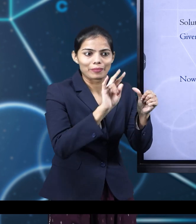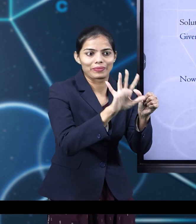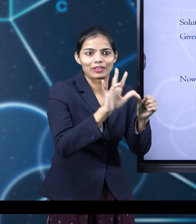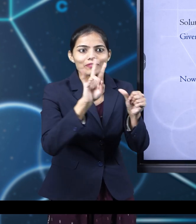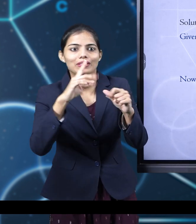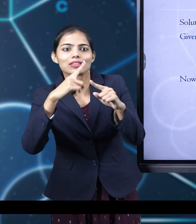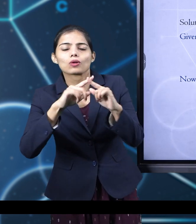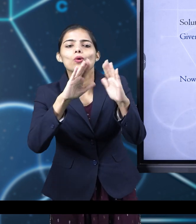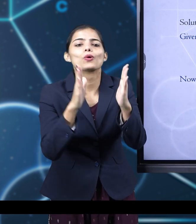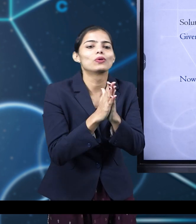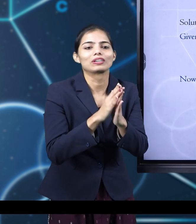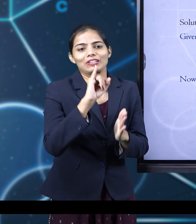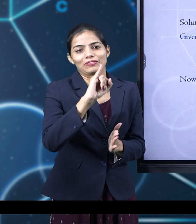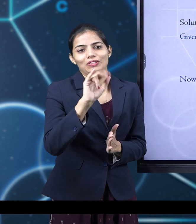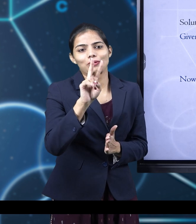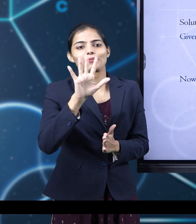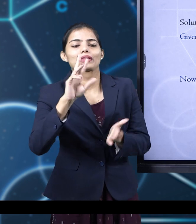25 is equal to 625 meters square.